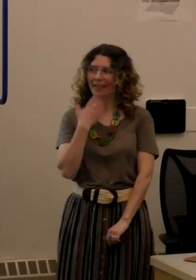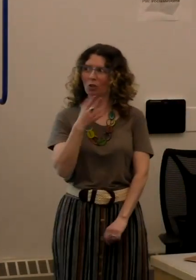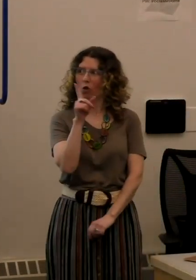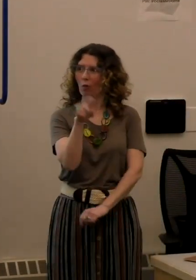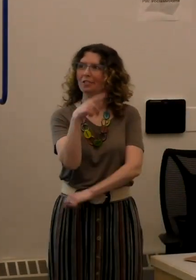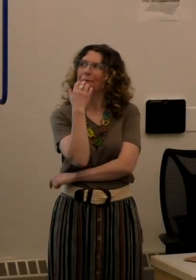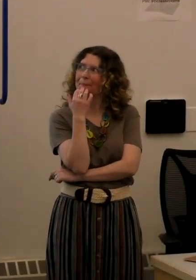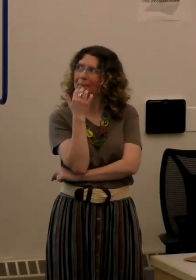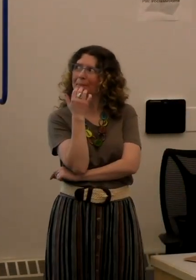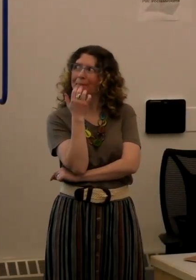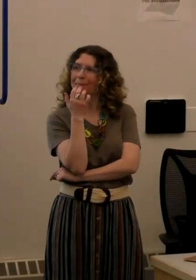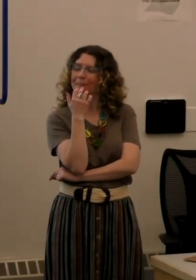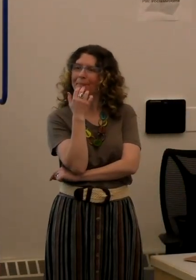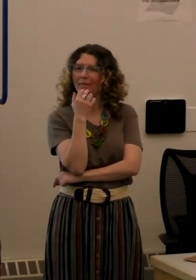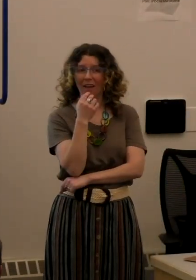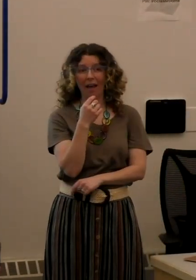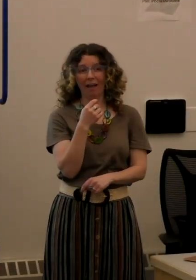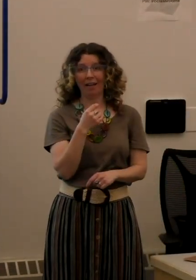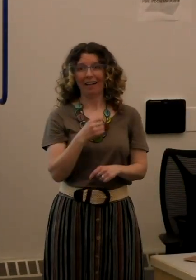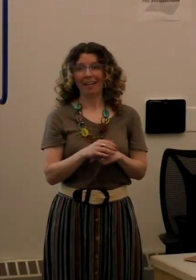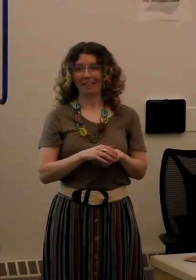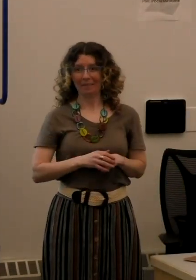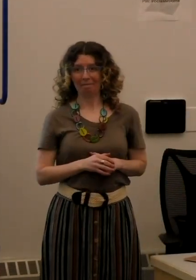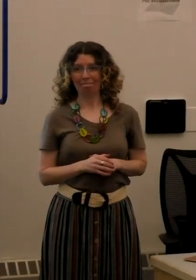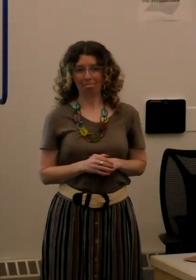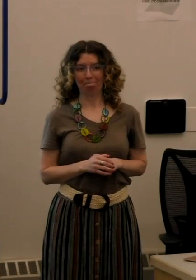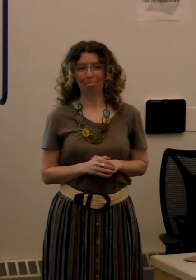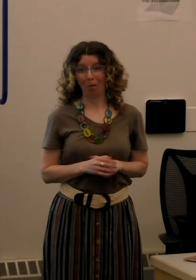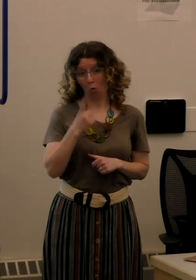Oh, thank you. That's a good question.